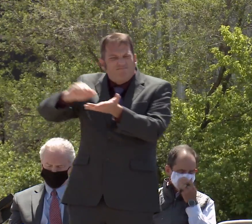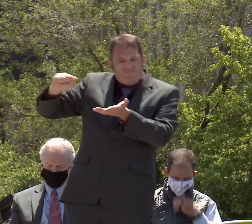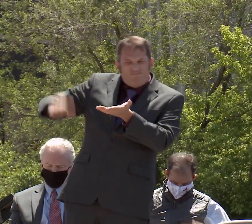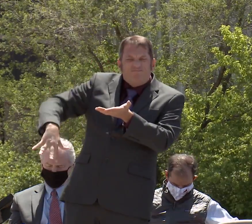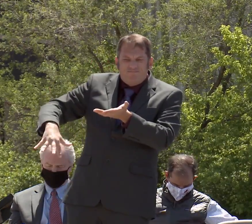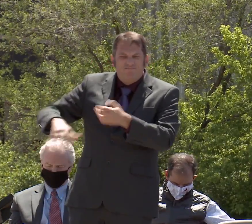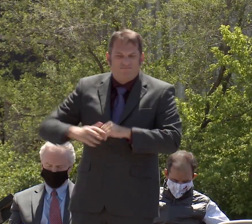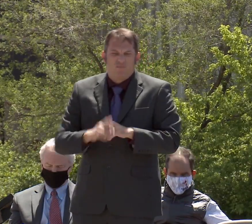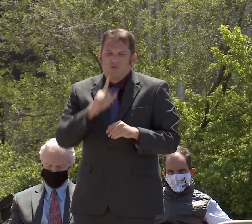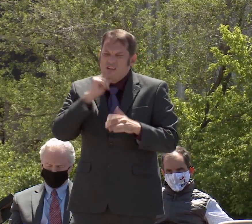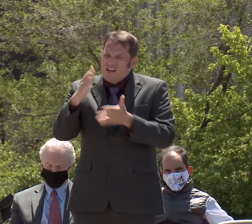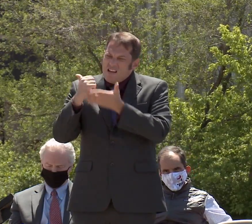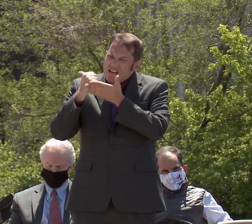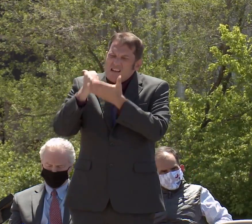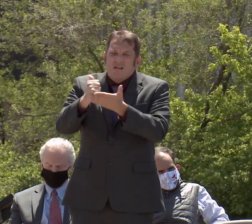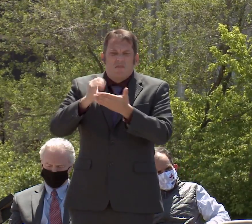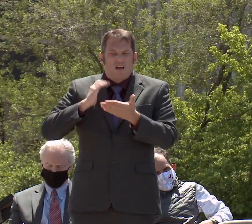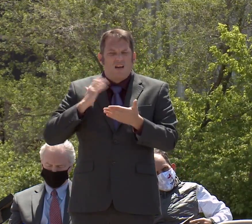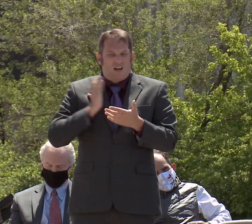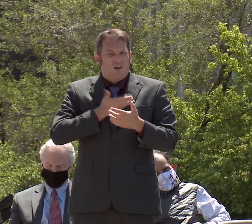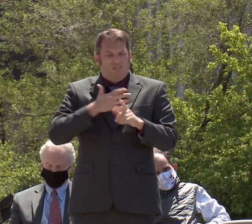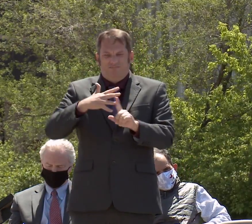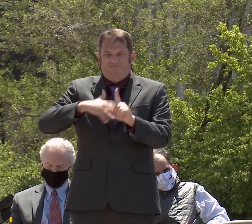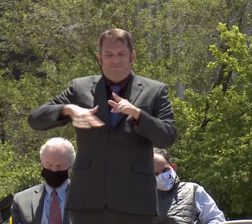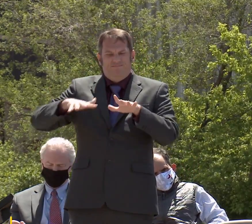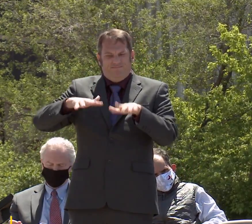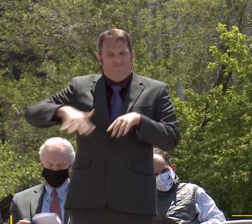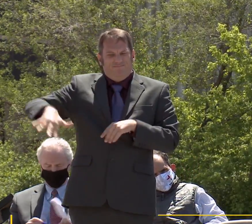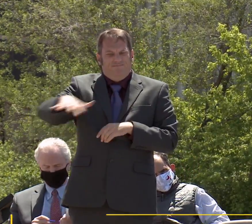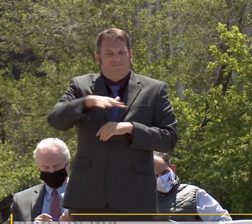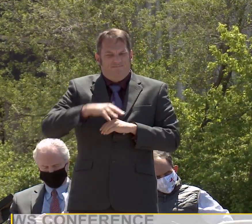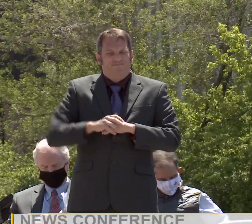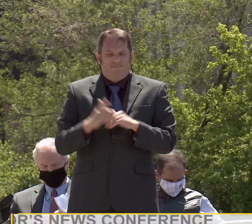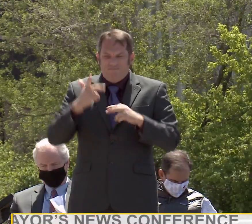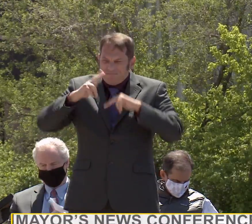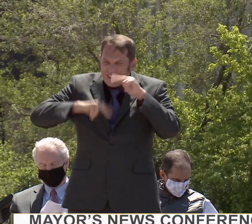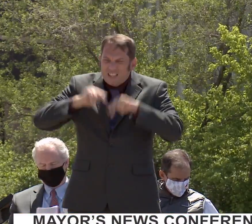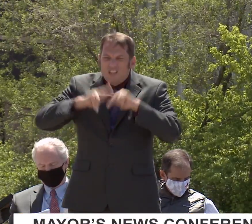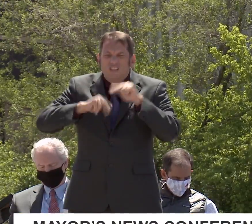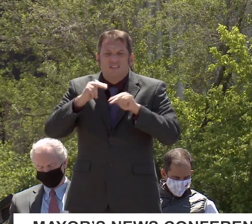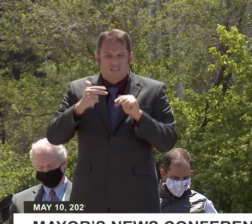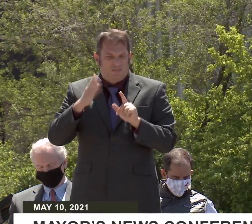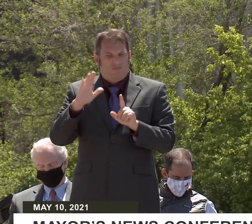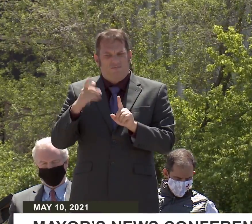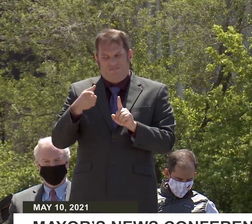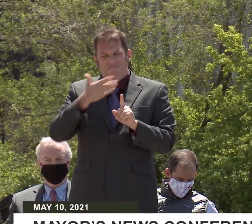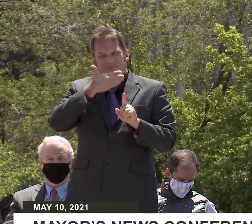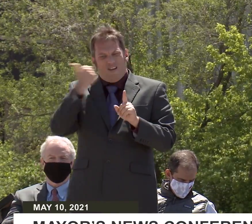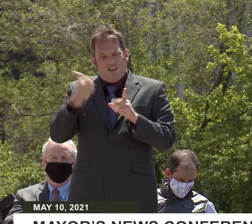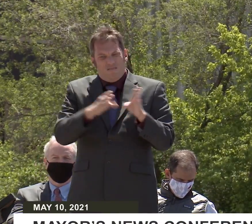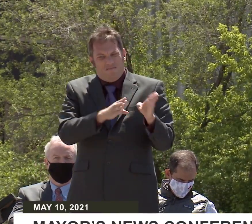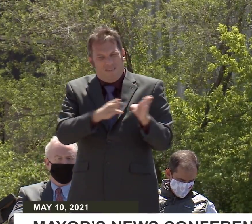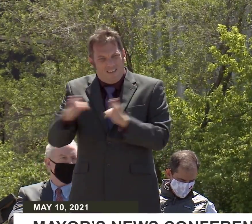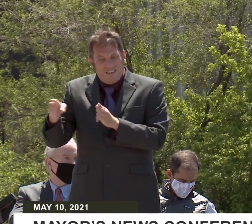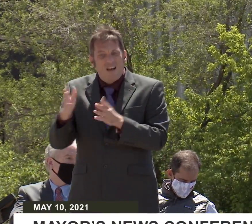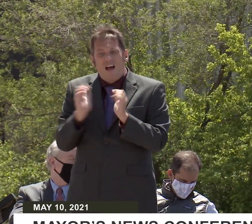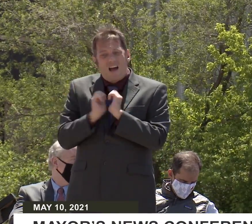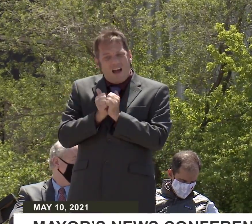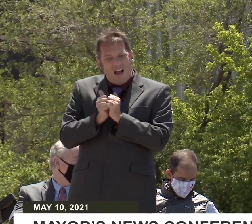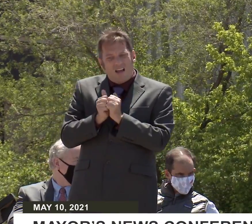want to put a plug in for President Biden's Build Back Better. The American Rescue Plan, I know Mayor Scott was very happy to